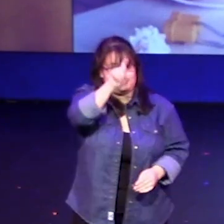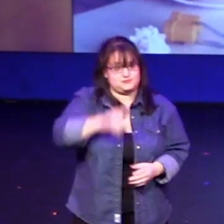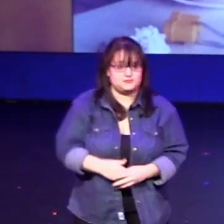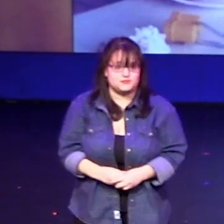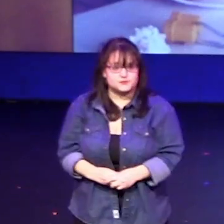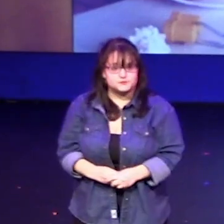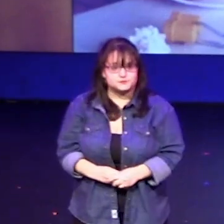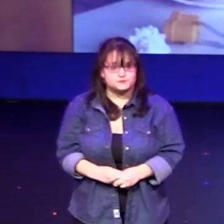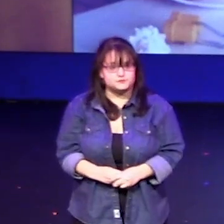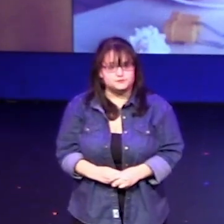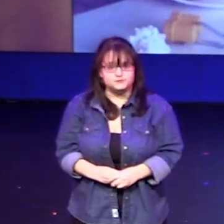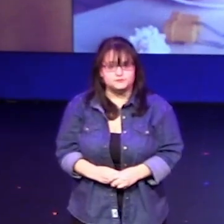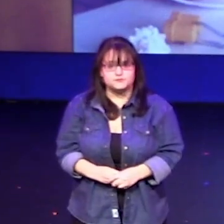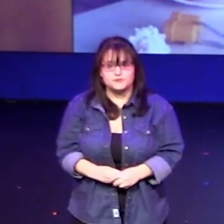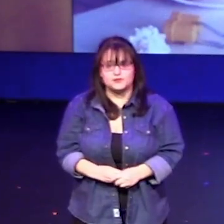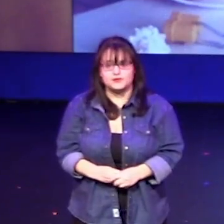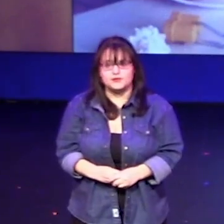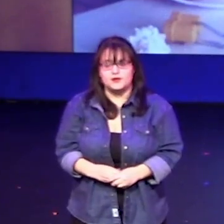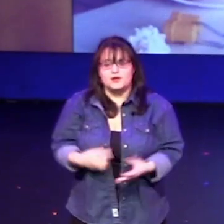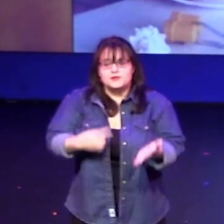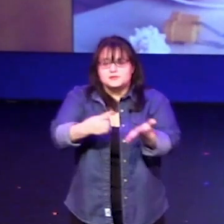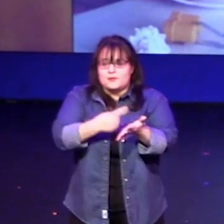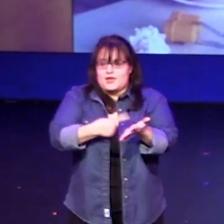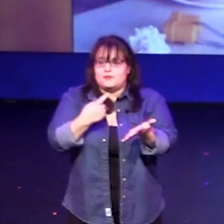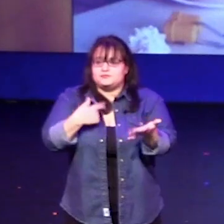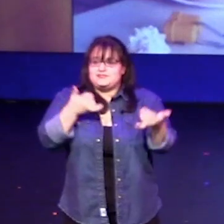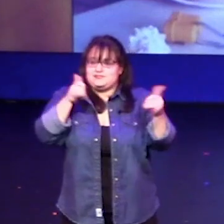I'm happy now, though? Have I arrived?